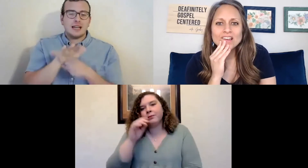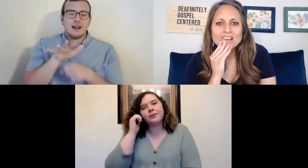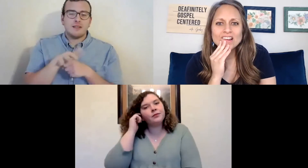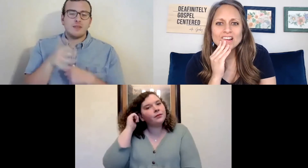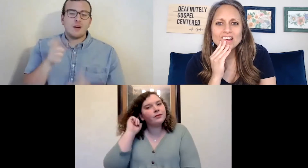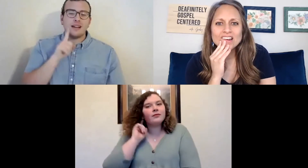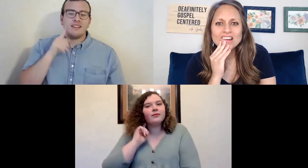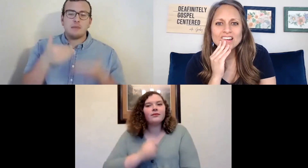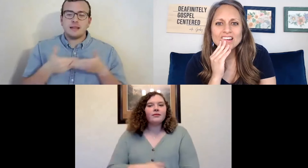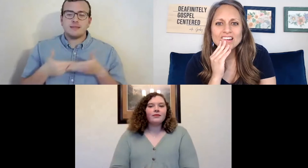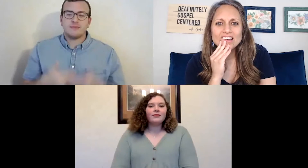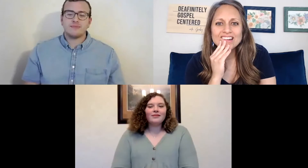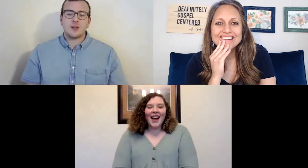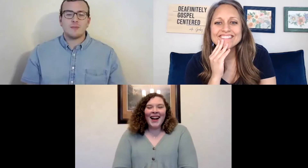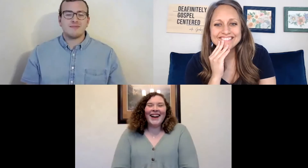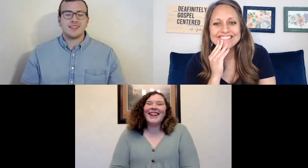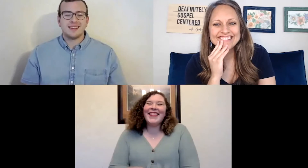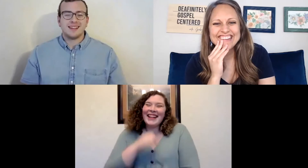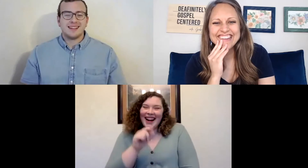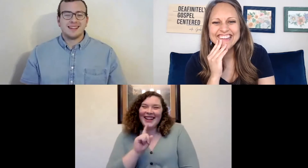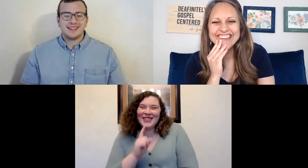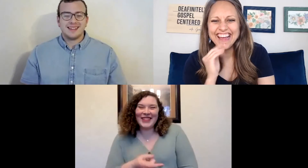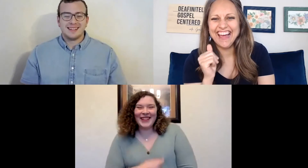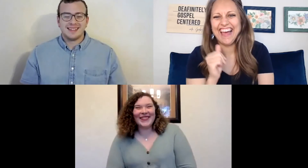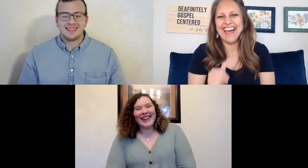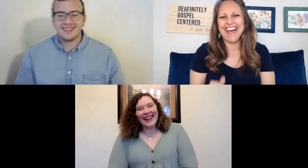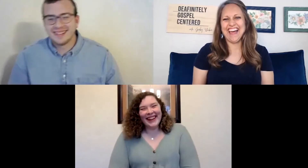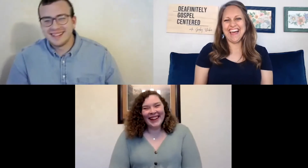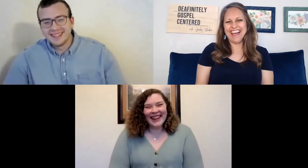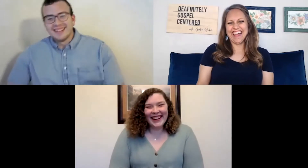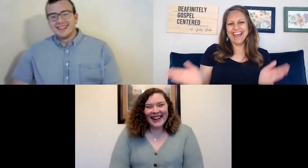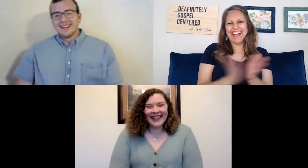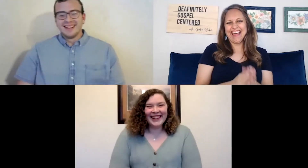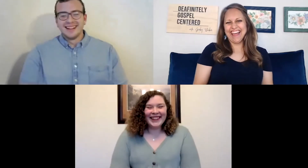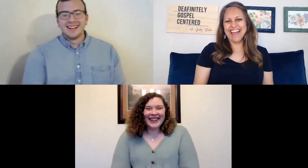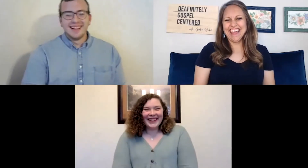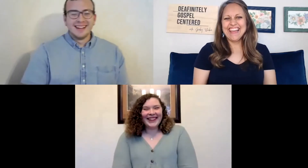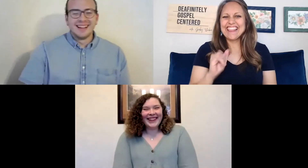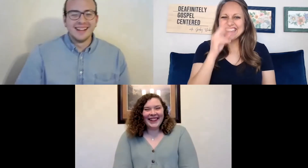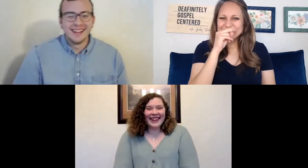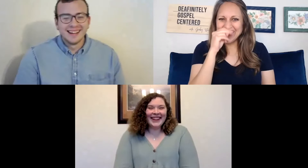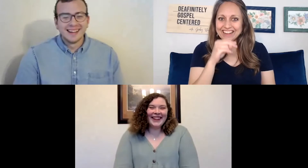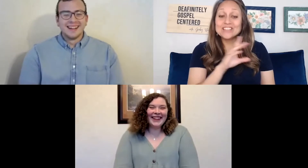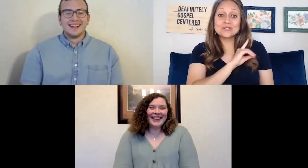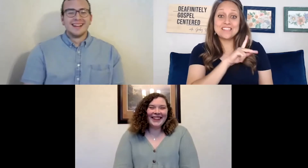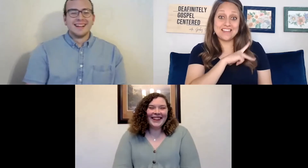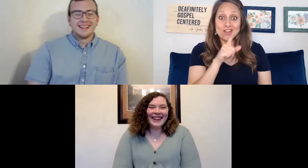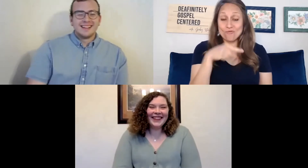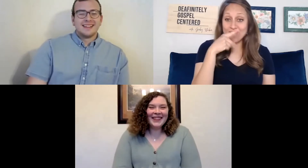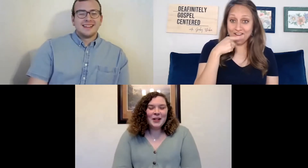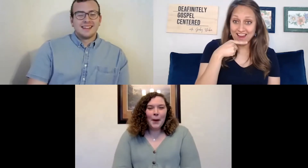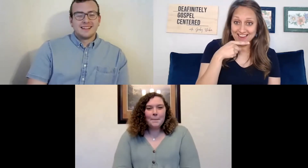We're right behind each other in school. They thought a hearing baby wasn't enough, so they wanted a deaf baby. That's not true. I love that. That's